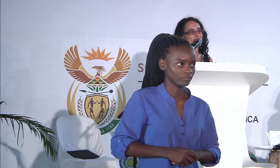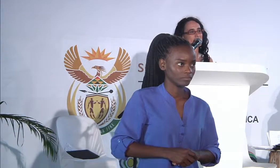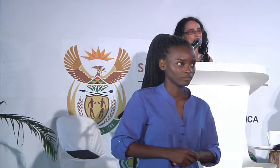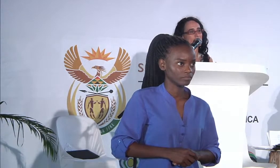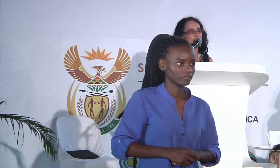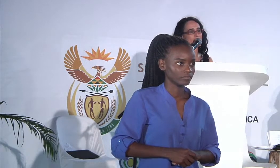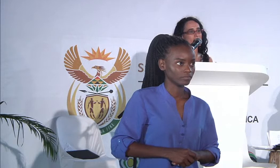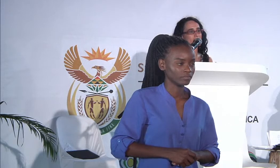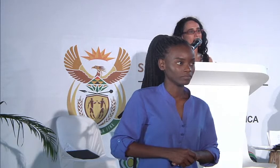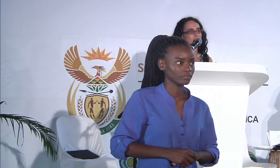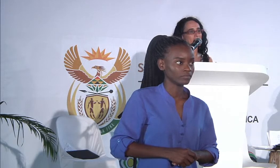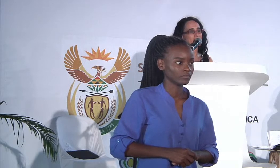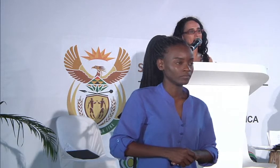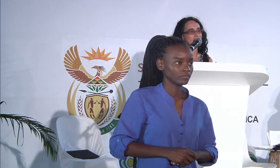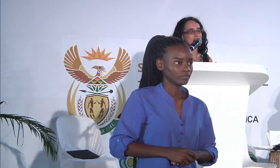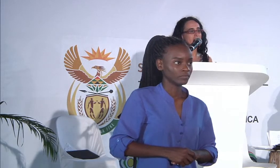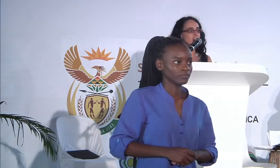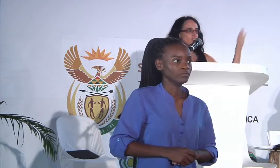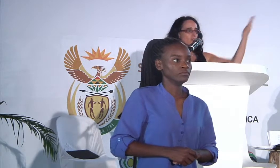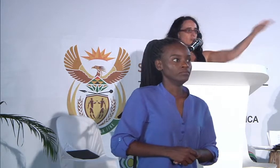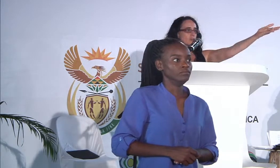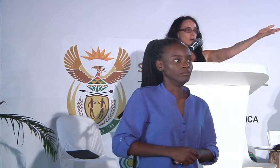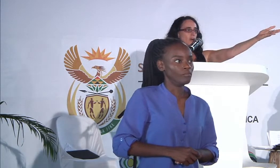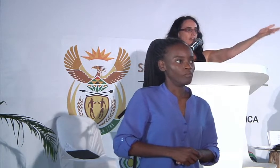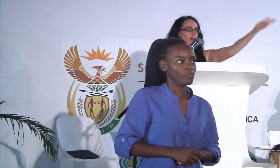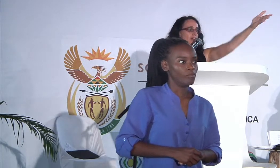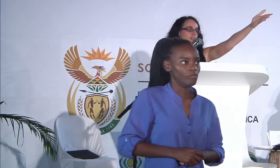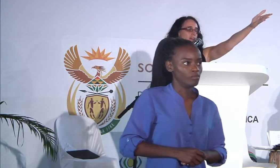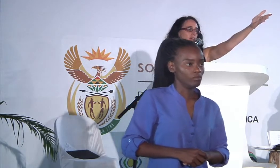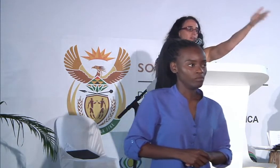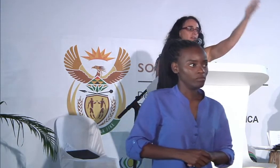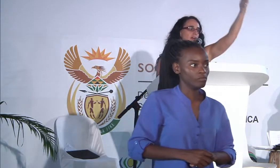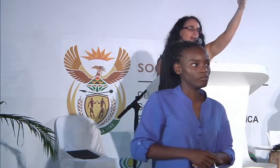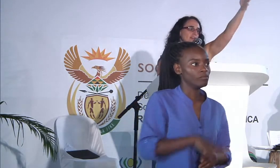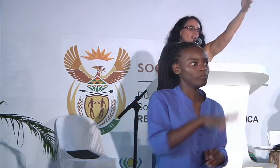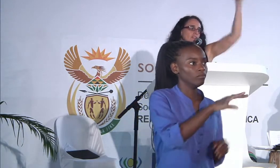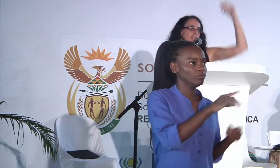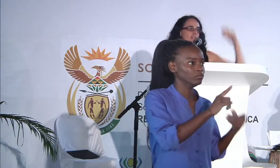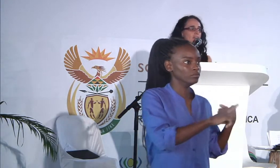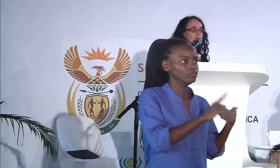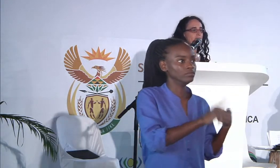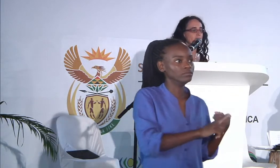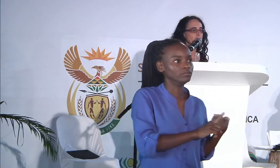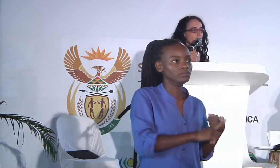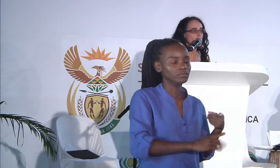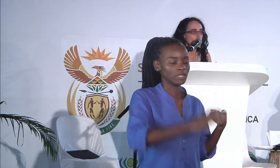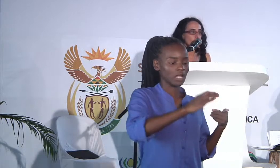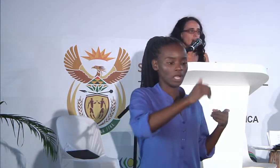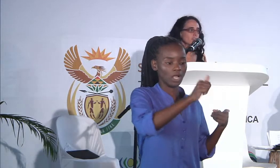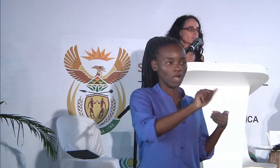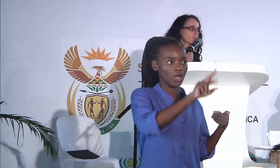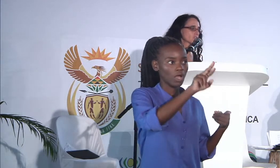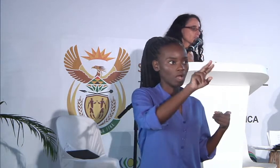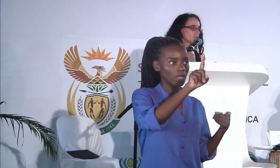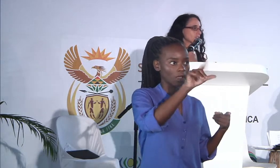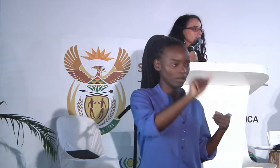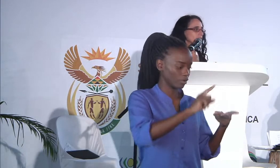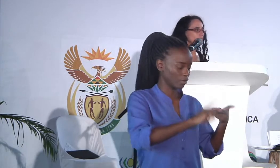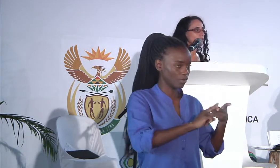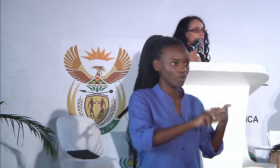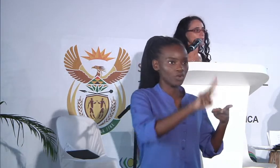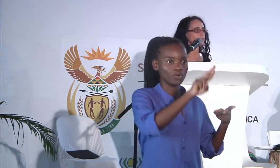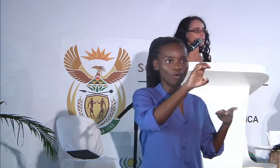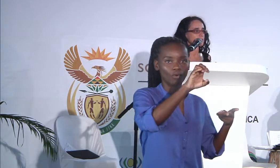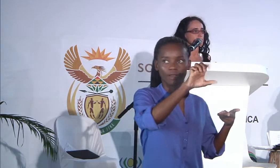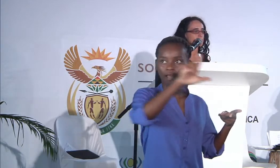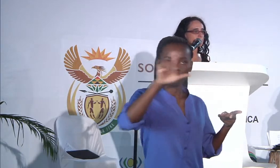the program, but she is there. So Carla and Renelle and Leonis is outside. Without those 3 nurses, this program